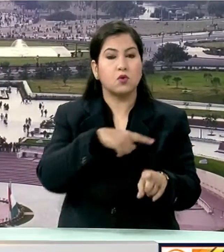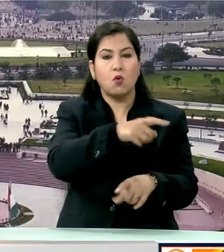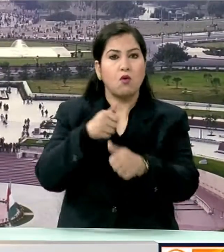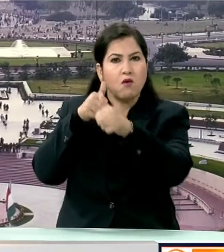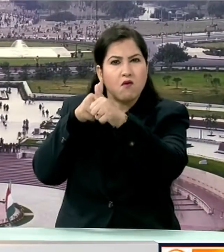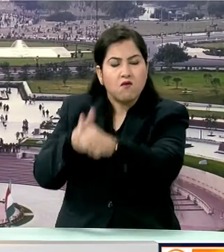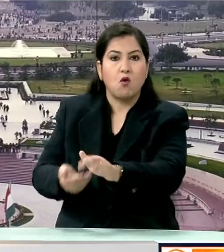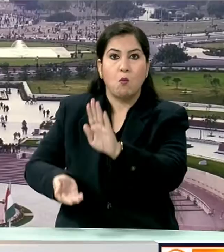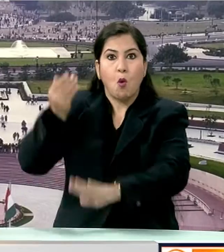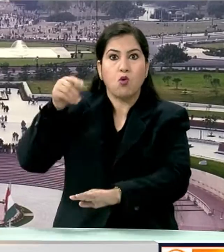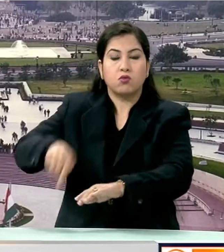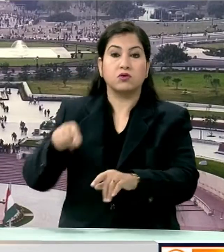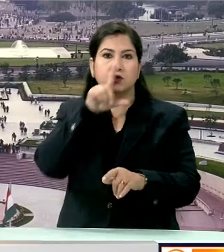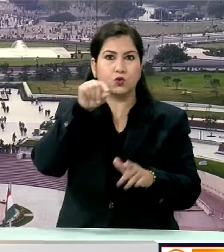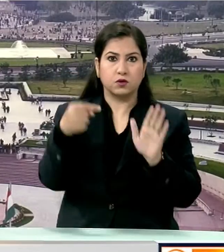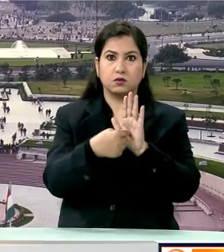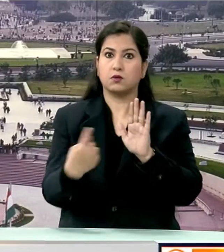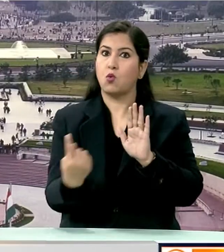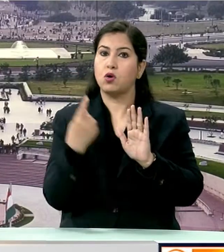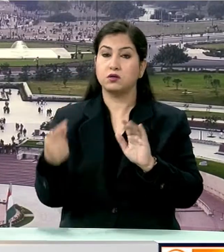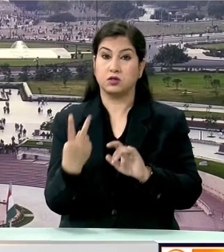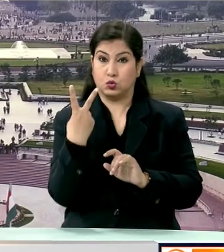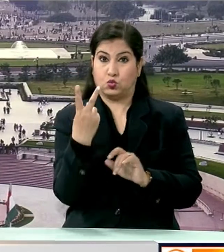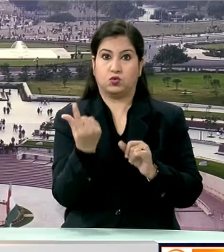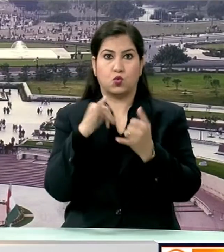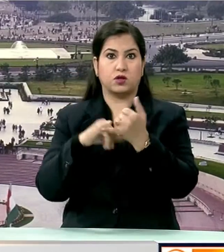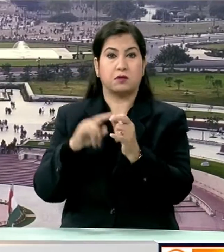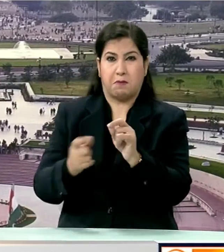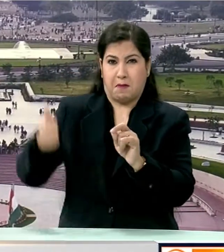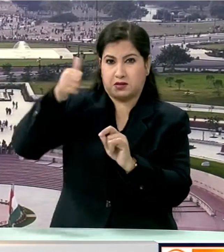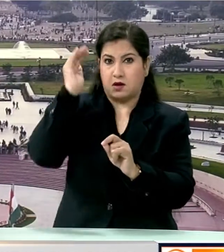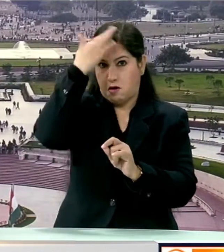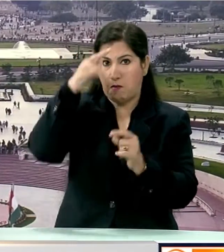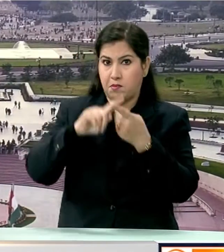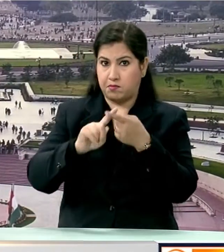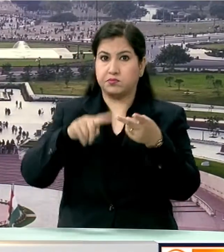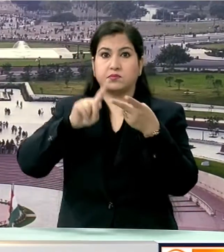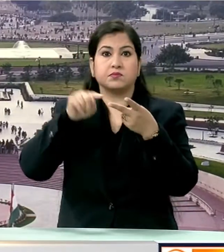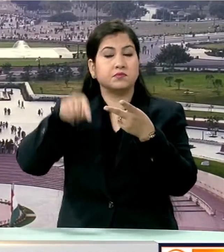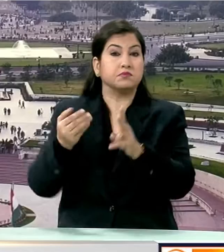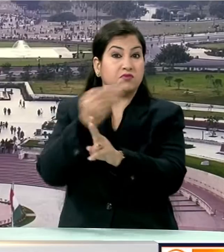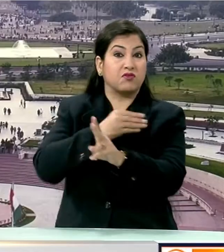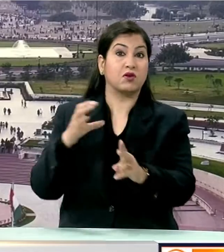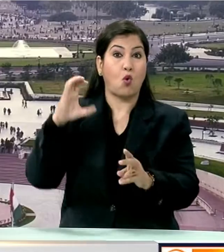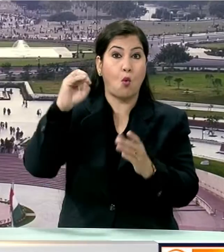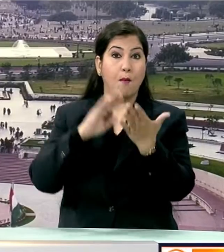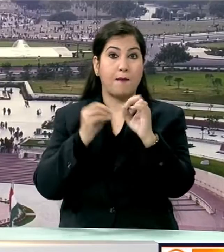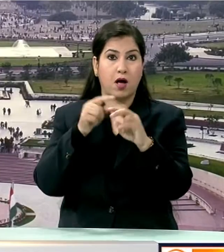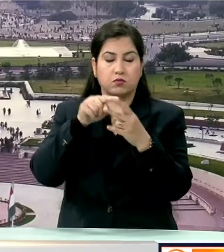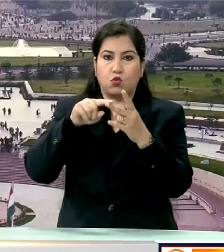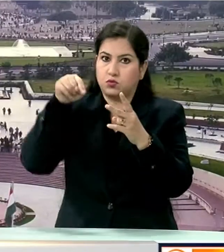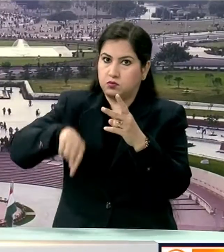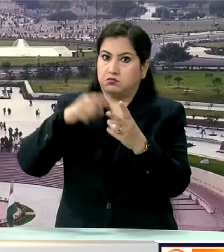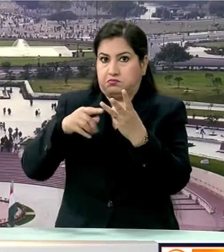followed world leaders on Twitter, with only the 2 US presidents, Donald Trump and his predecessor Barack Obama, ahead of